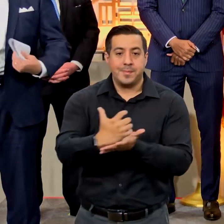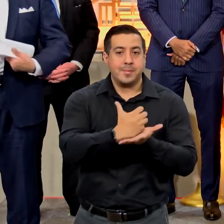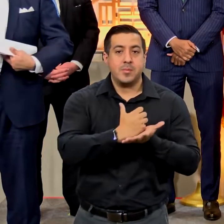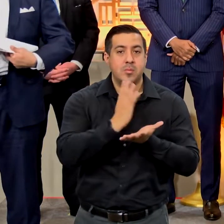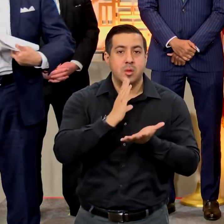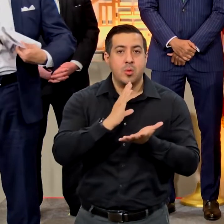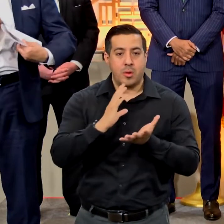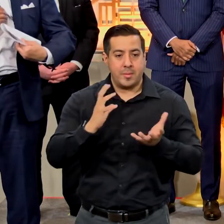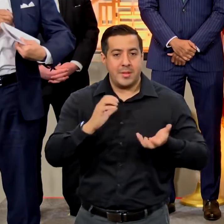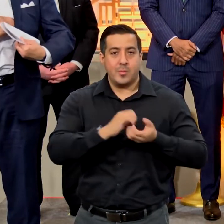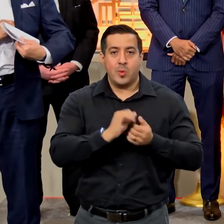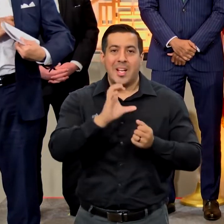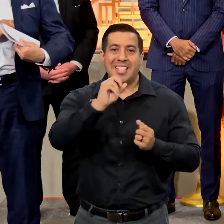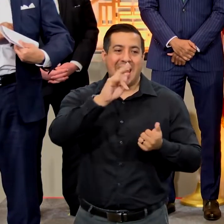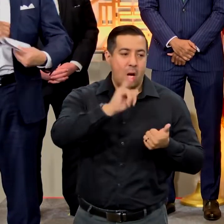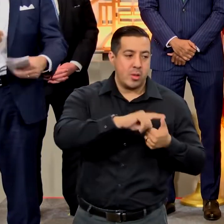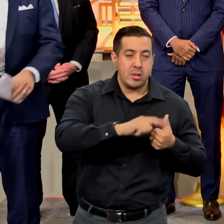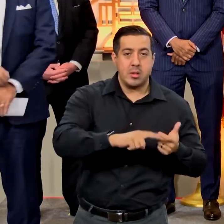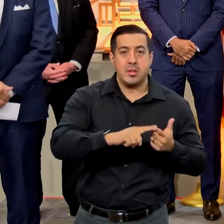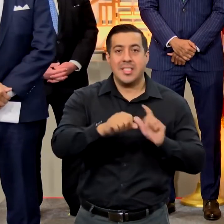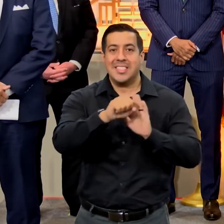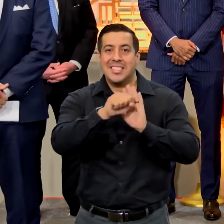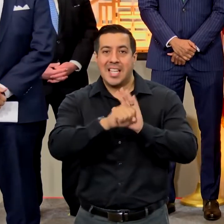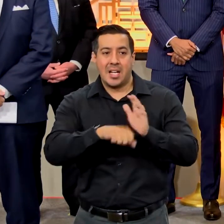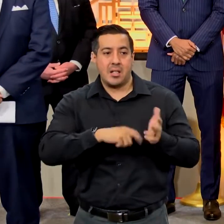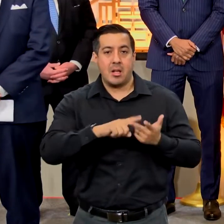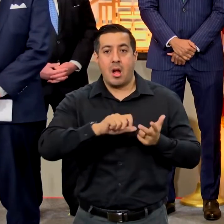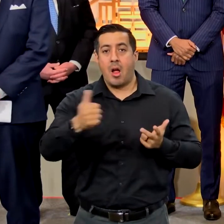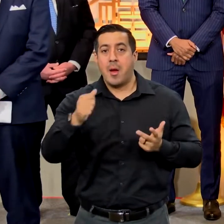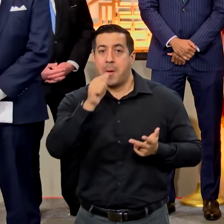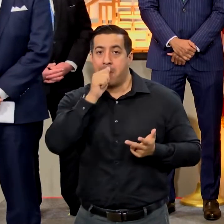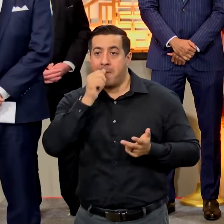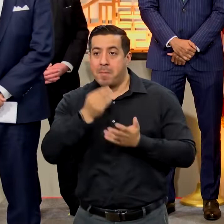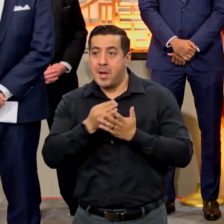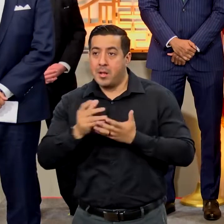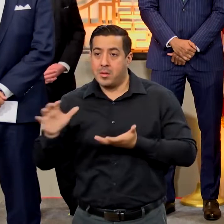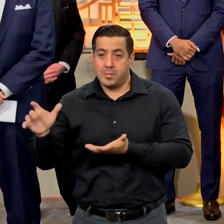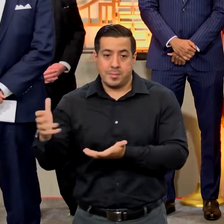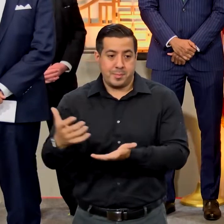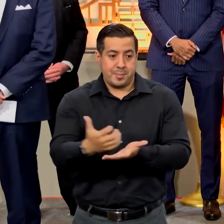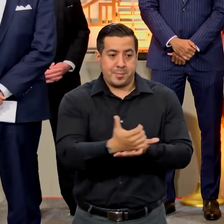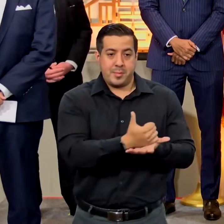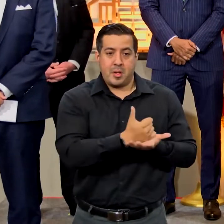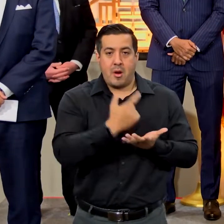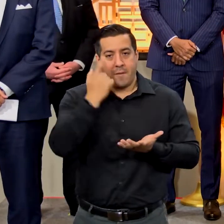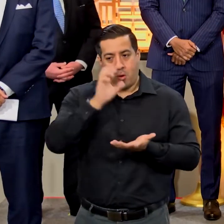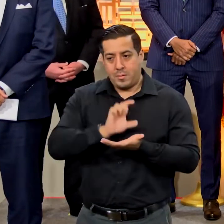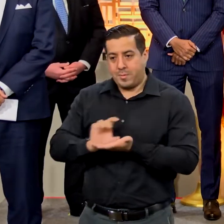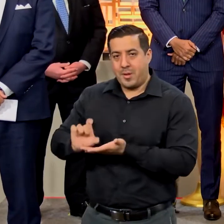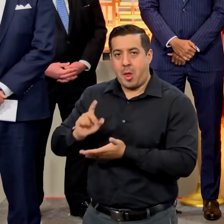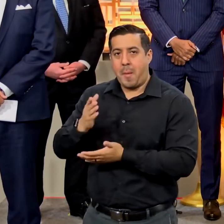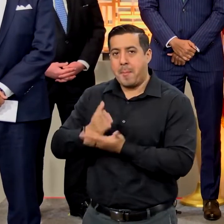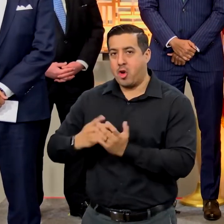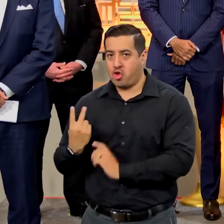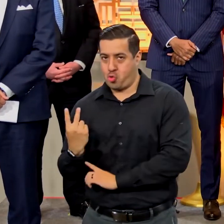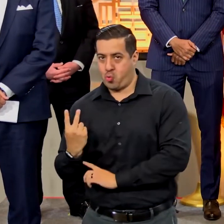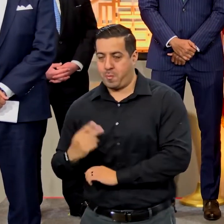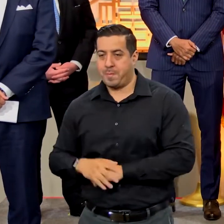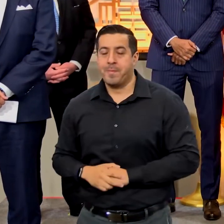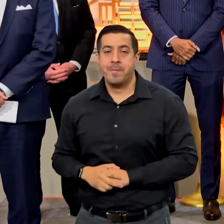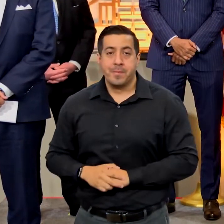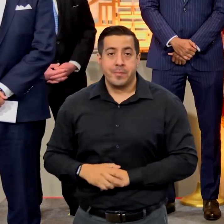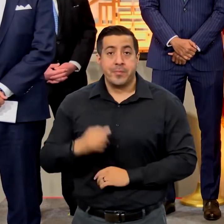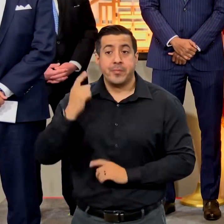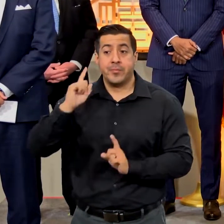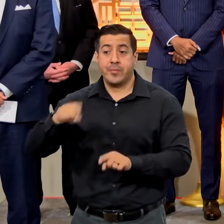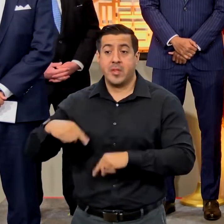with county, state, and private dollars to fund phase 2 of this initiative. Since 2011, we